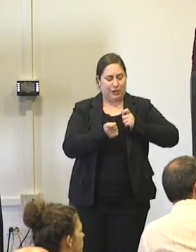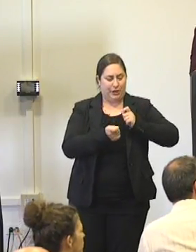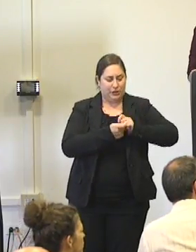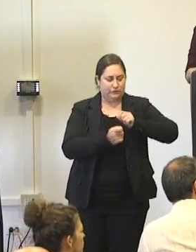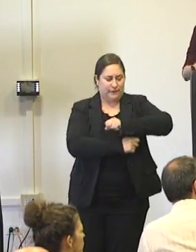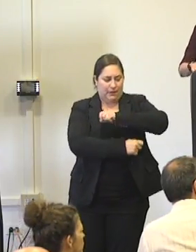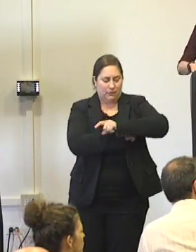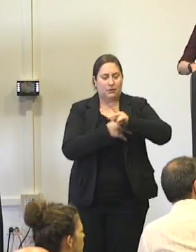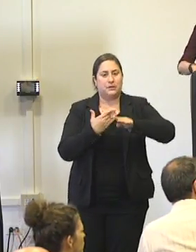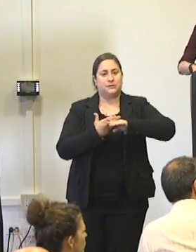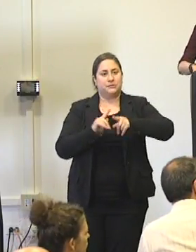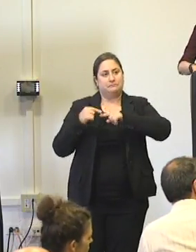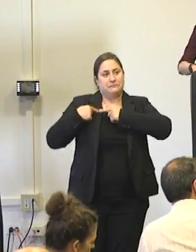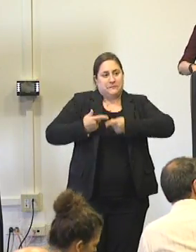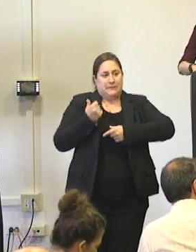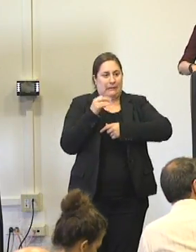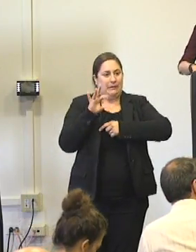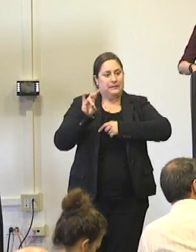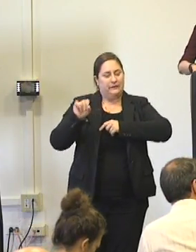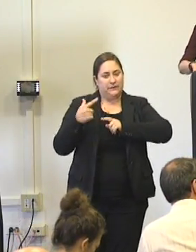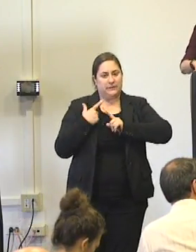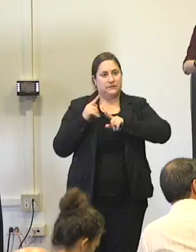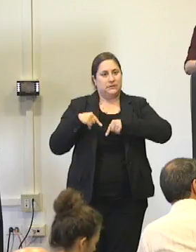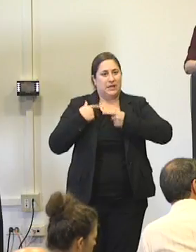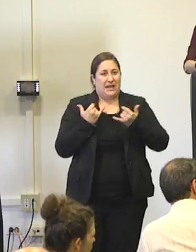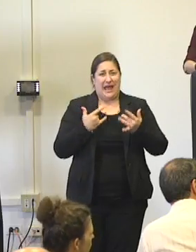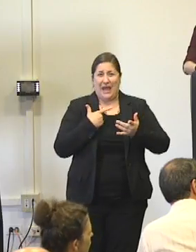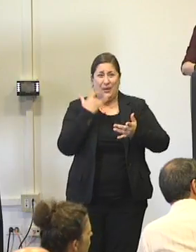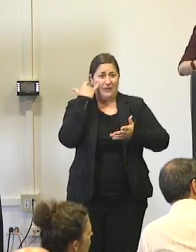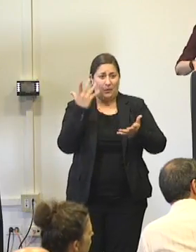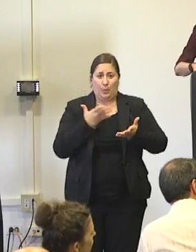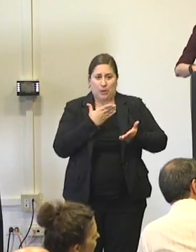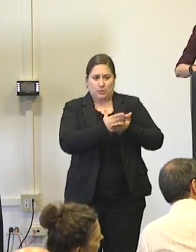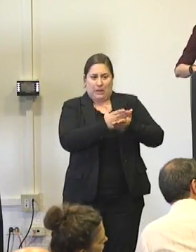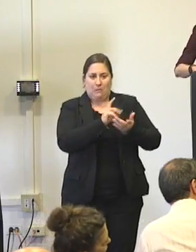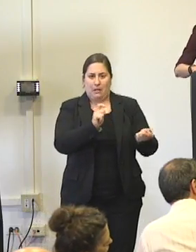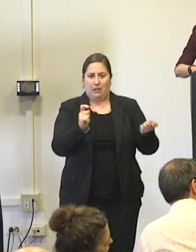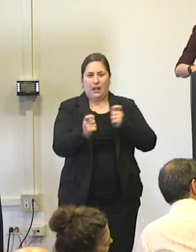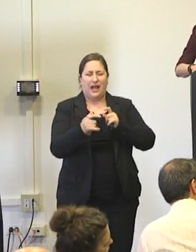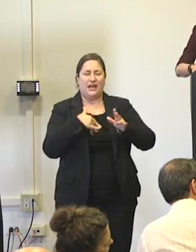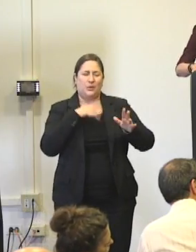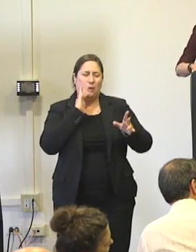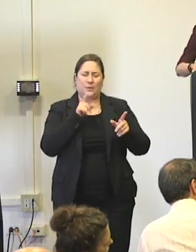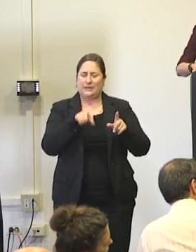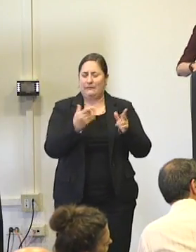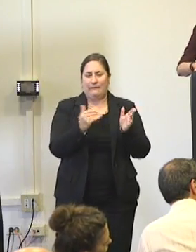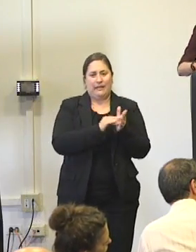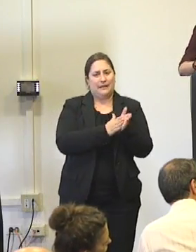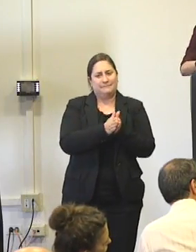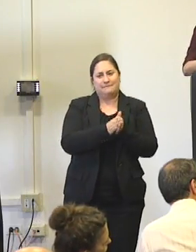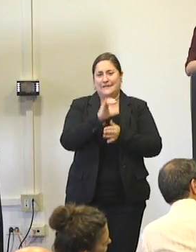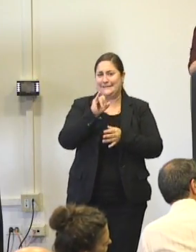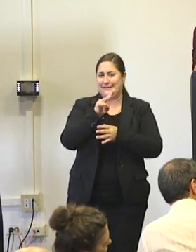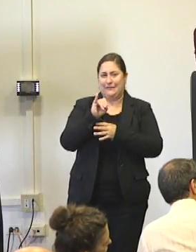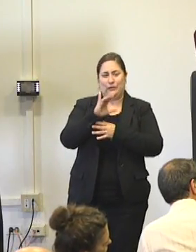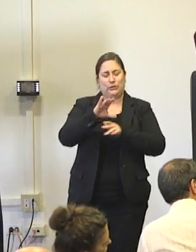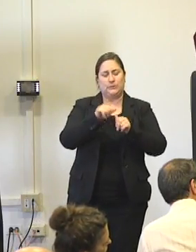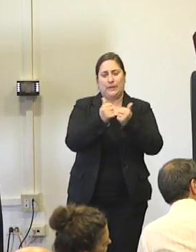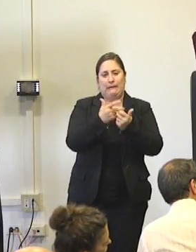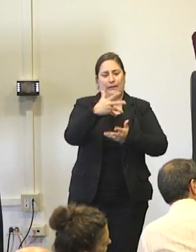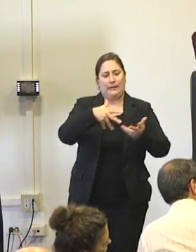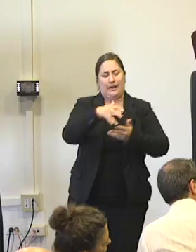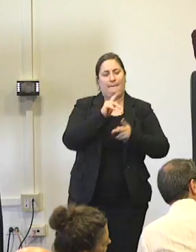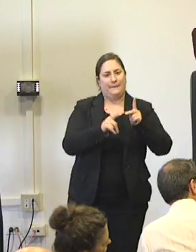the late 1970s, that to stop it, I think, will take a kind of reinvigoration of our civil society and of